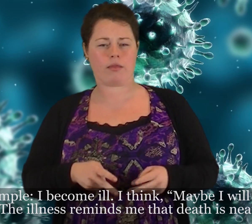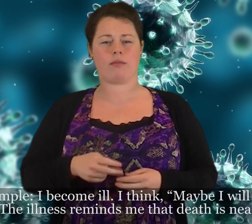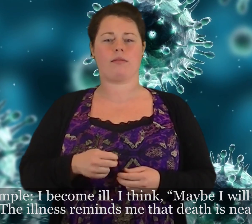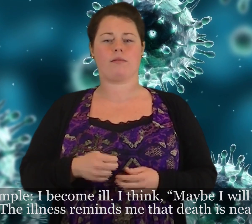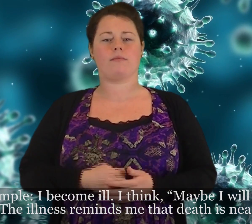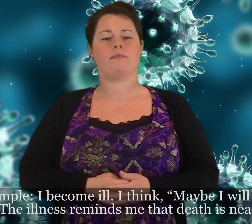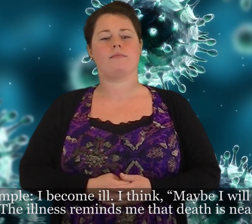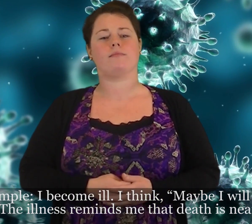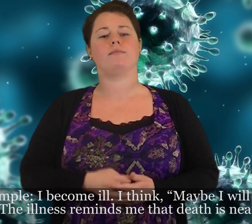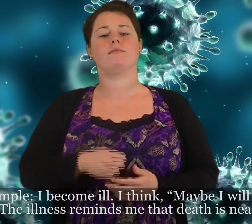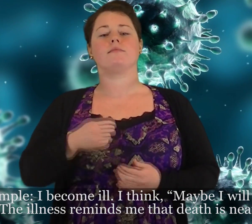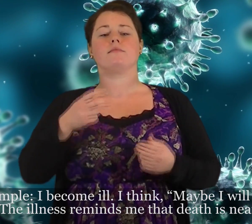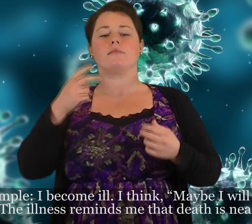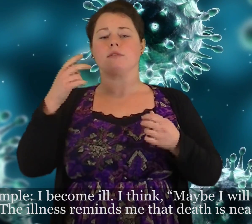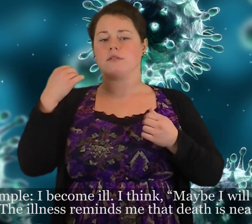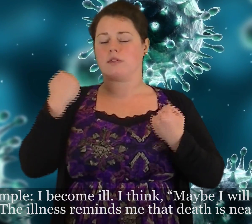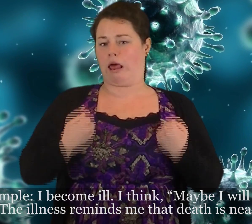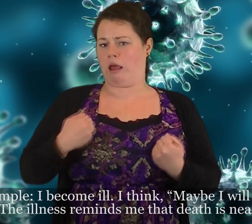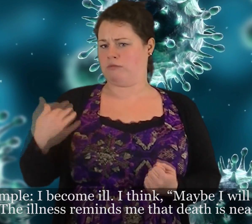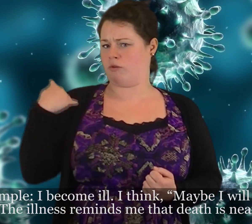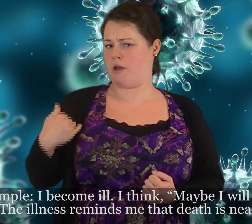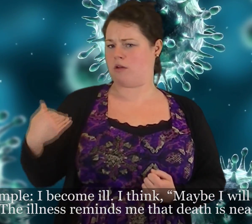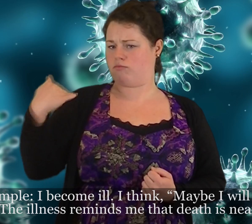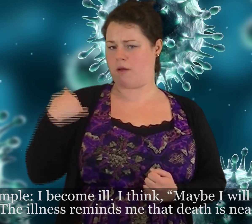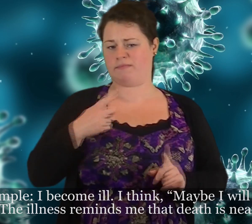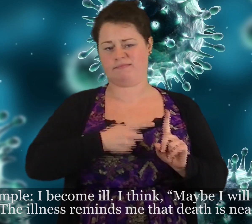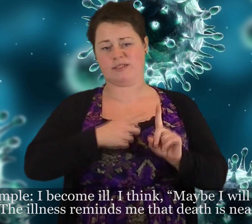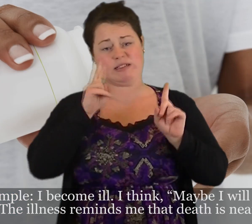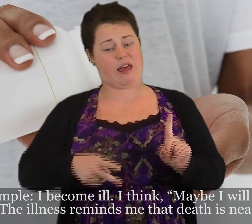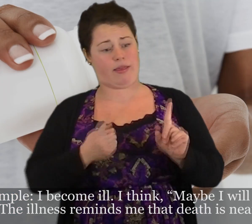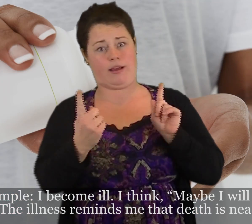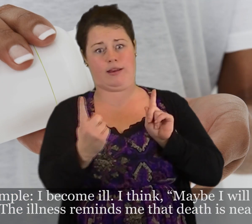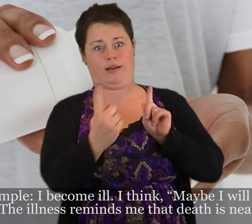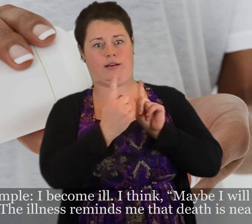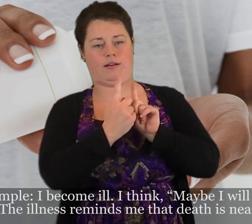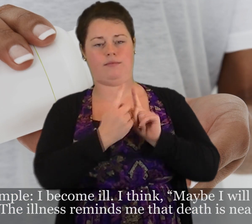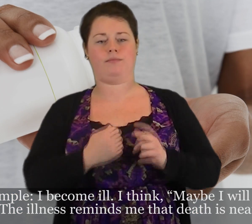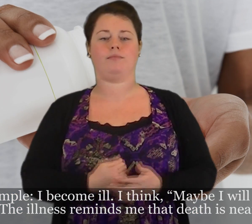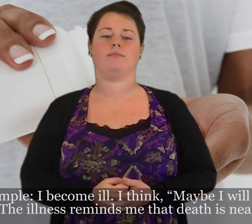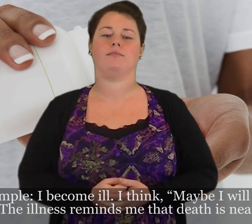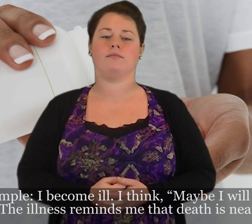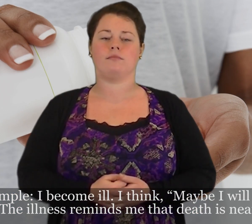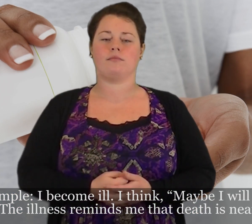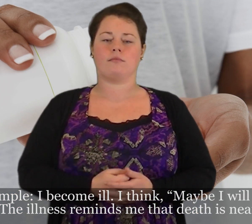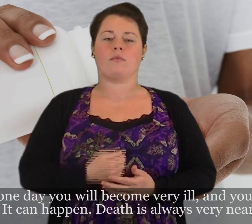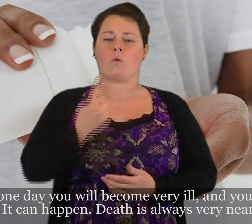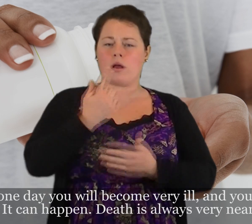Sickness is only a department of death, a warning, a premonition, and